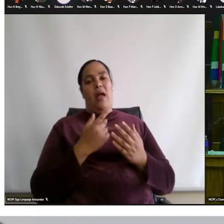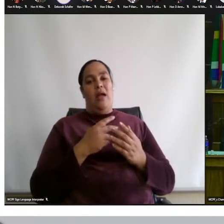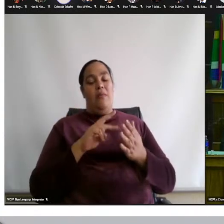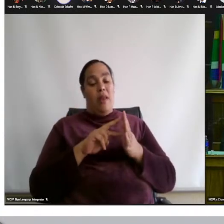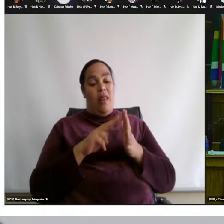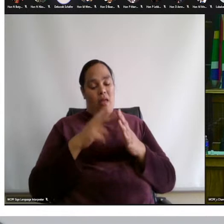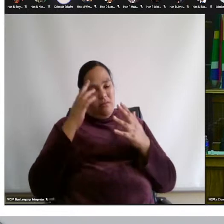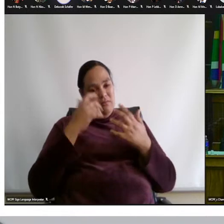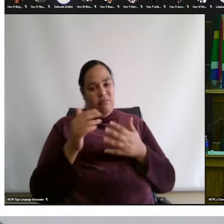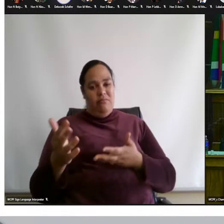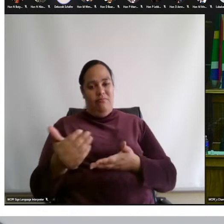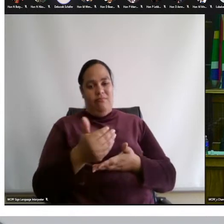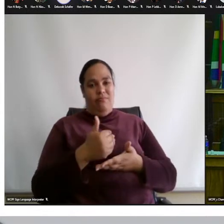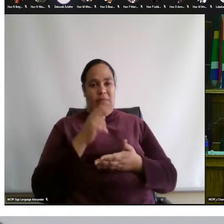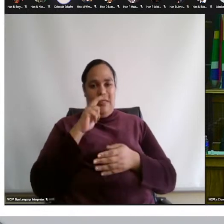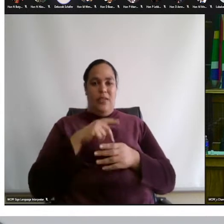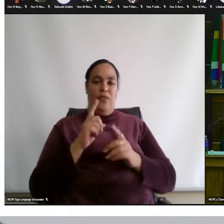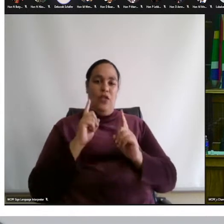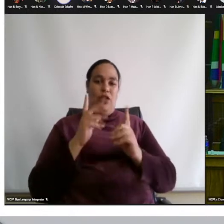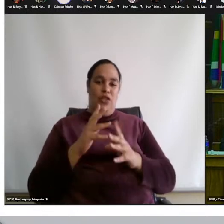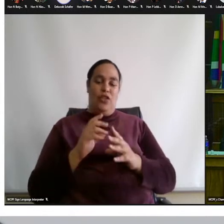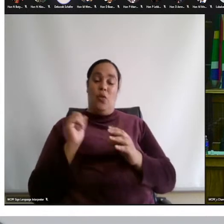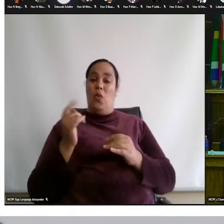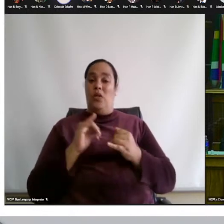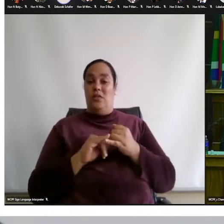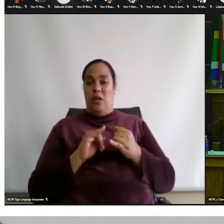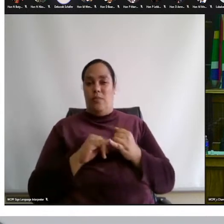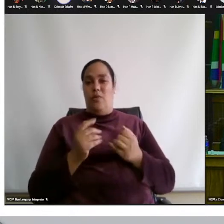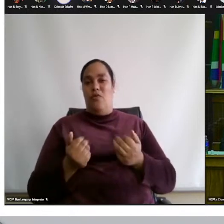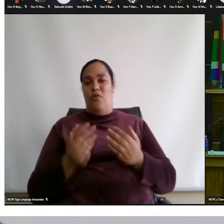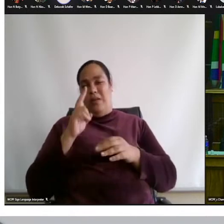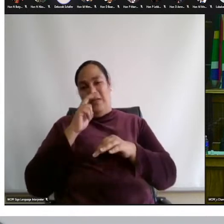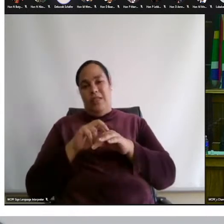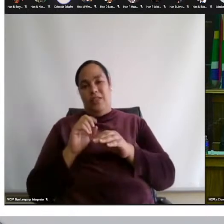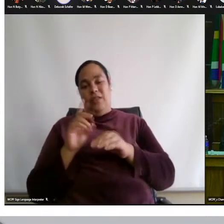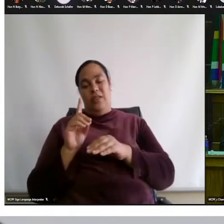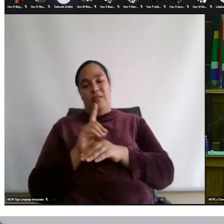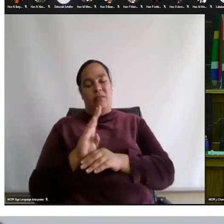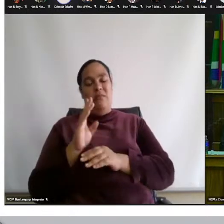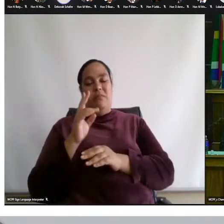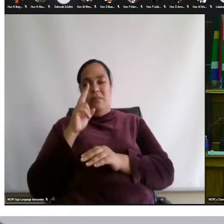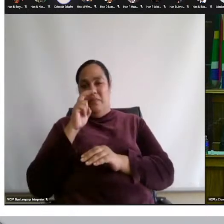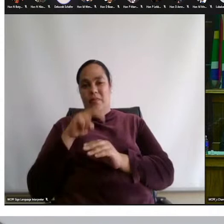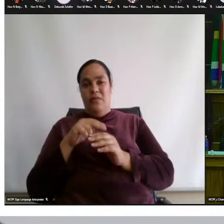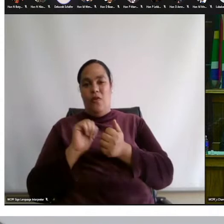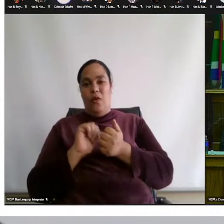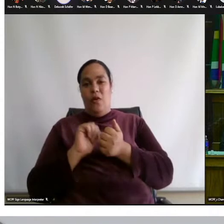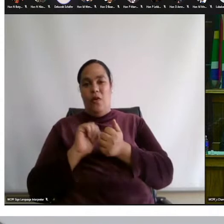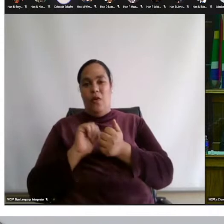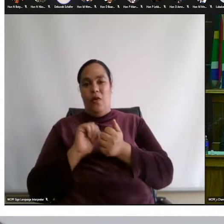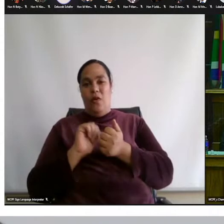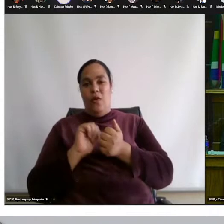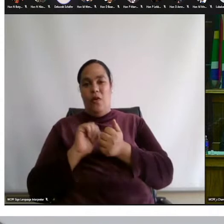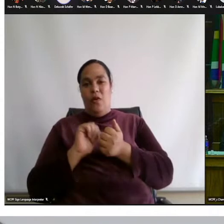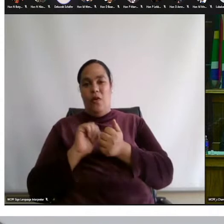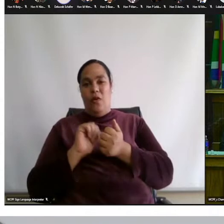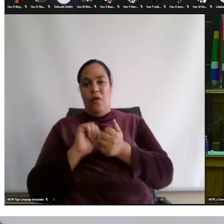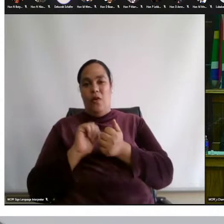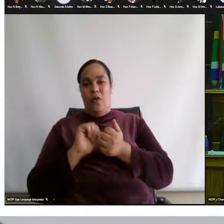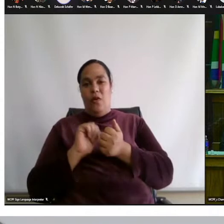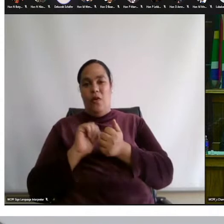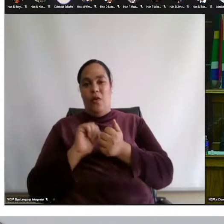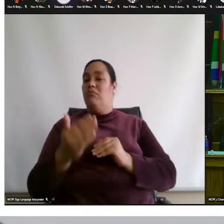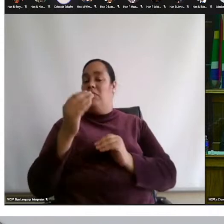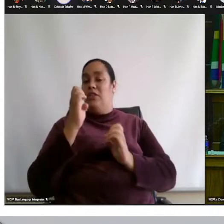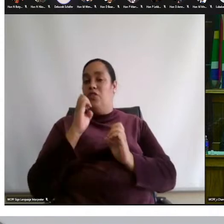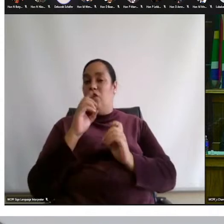information on the need for teachers in all subjects, which provides the necessary data that we need, including for maths and science. In addition, for the further